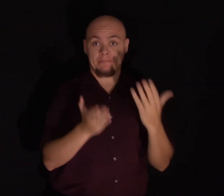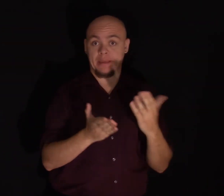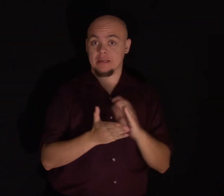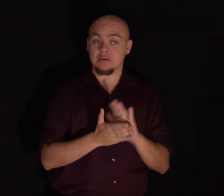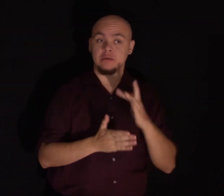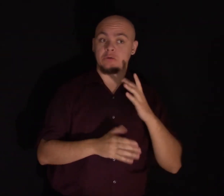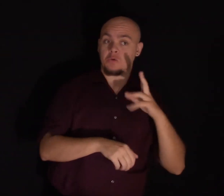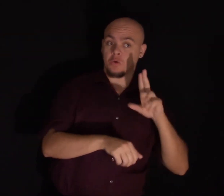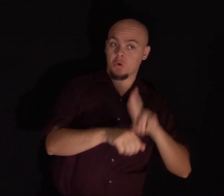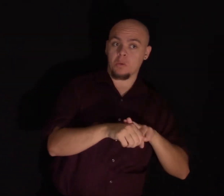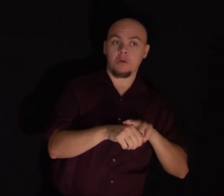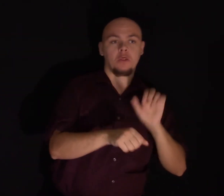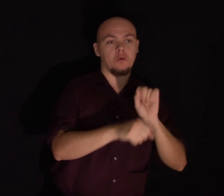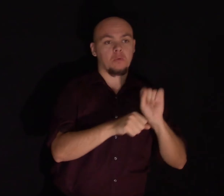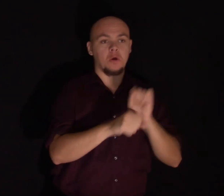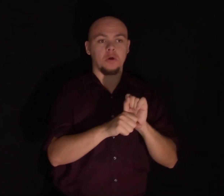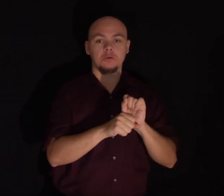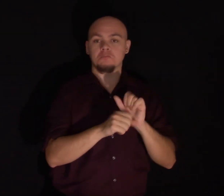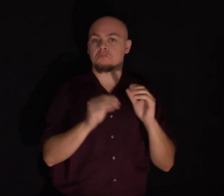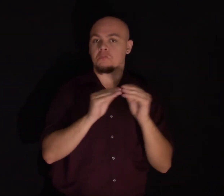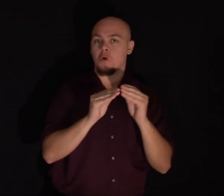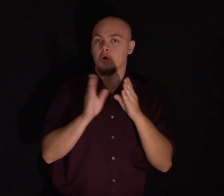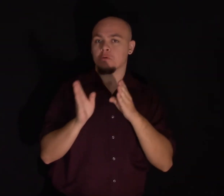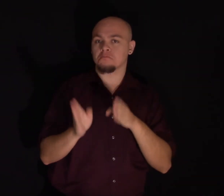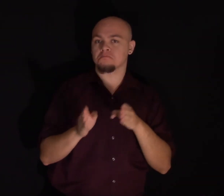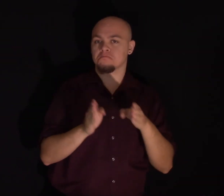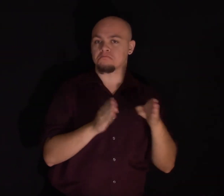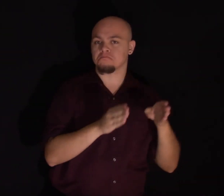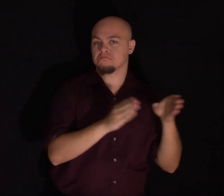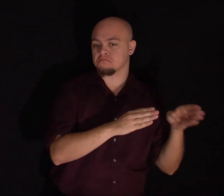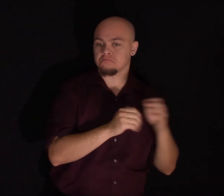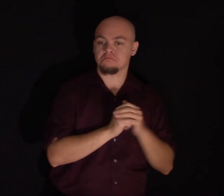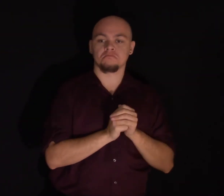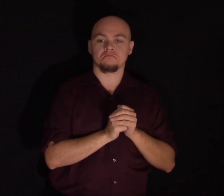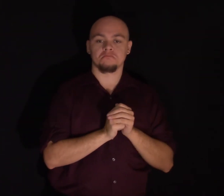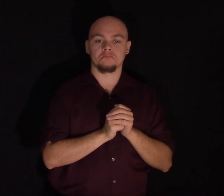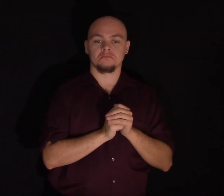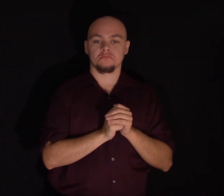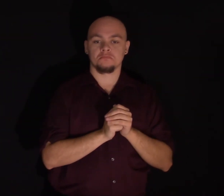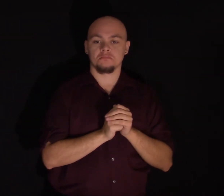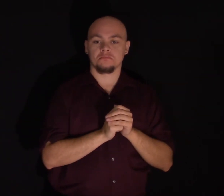a paper they might spread the work out a little like this so you know